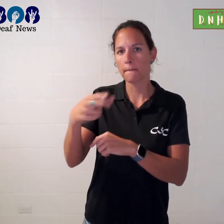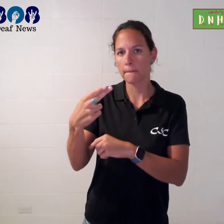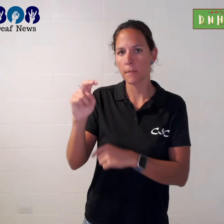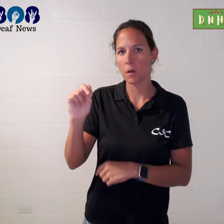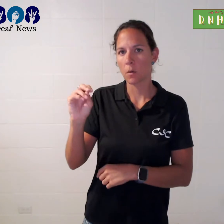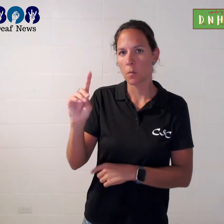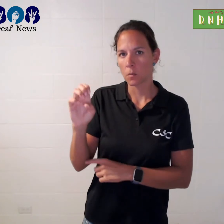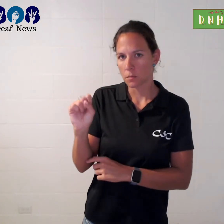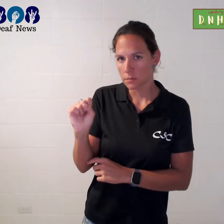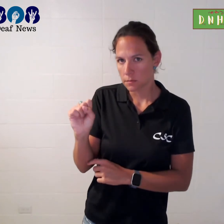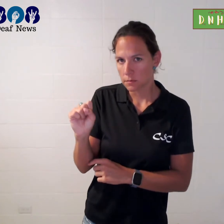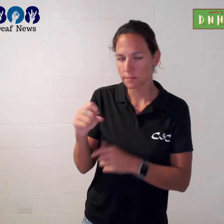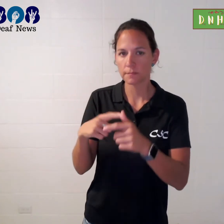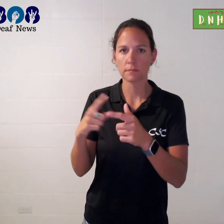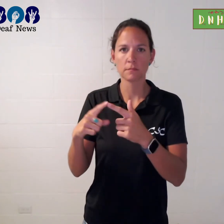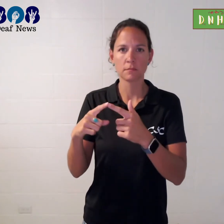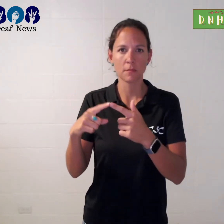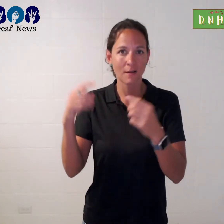swollen lymph nodes,